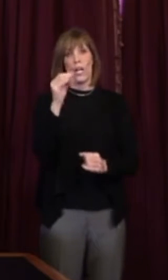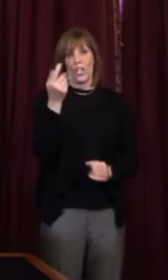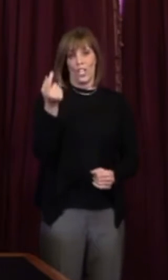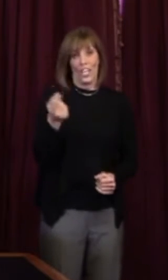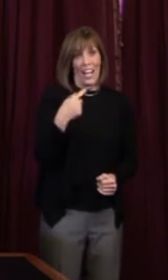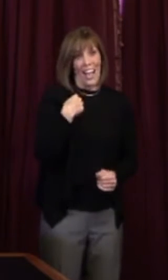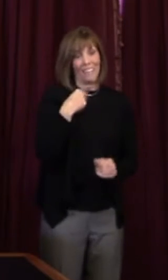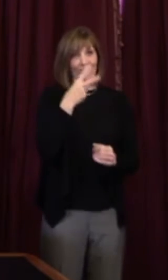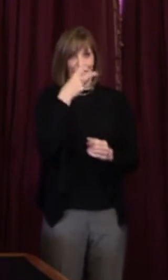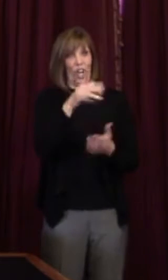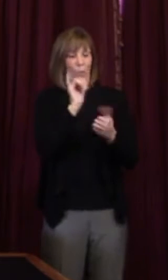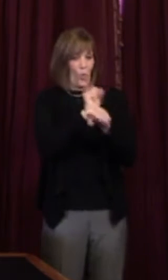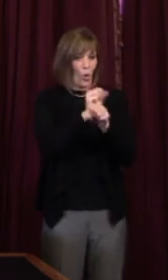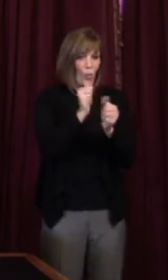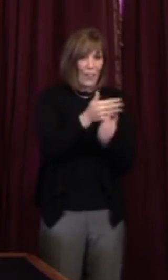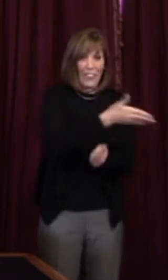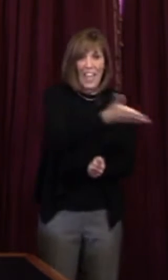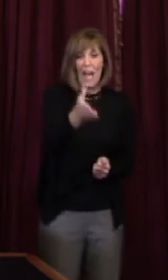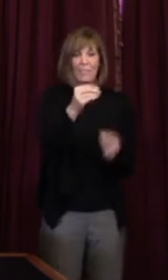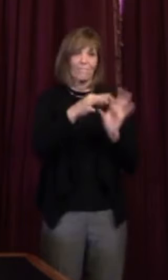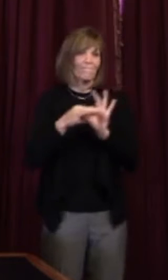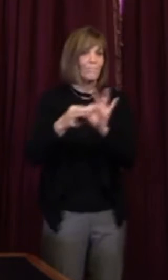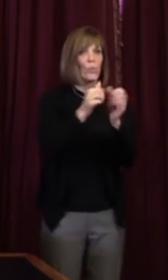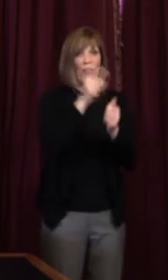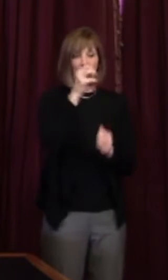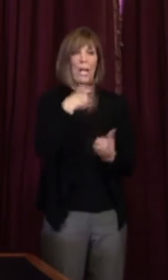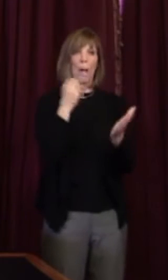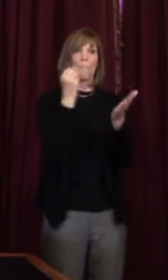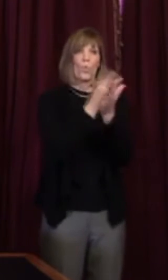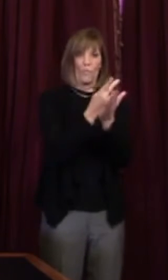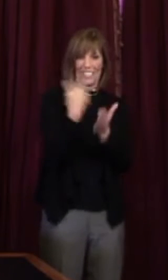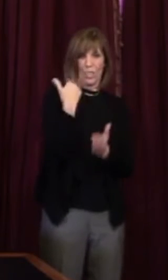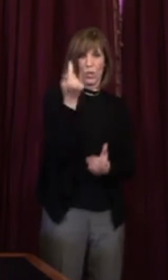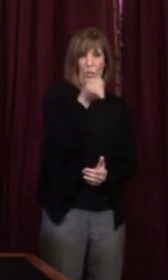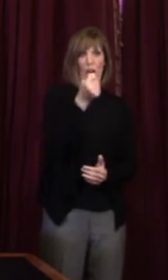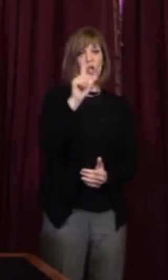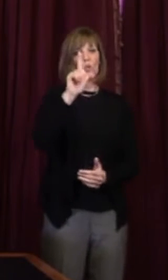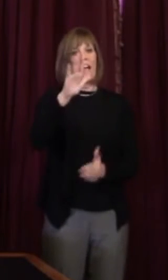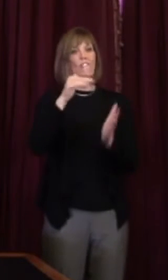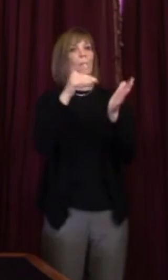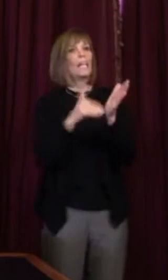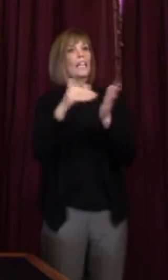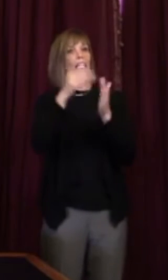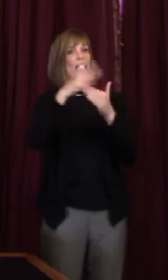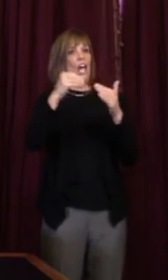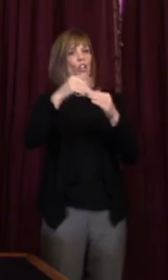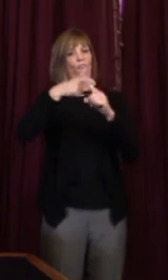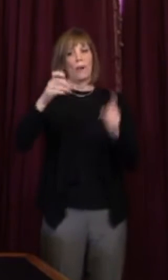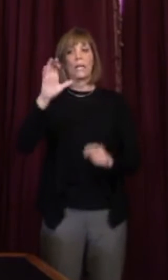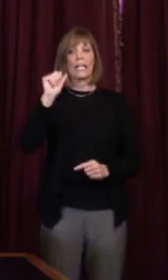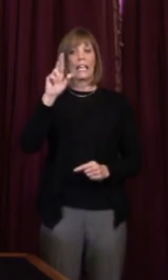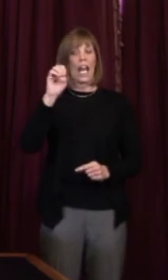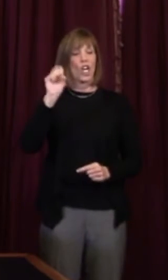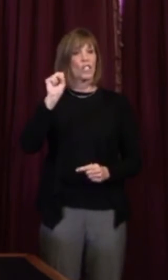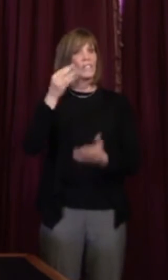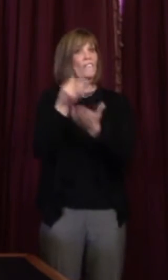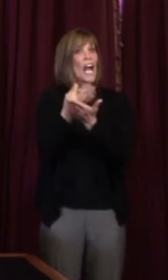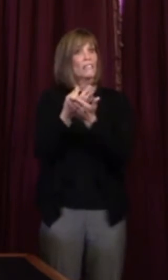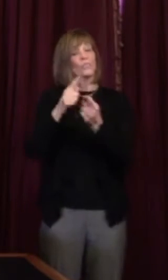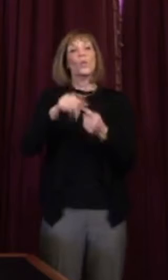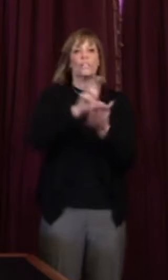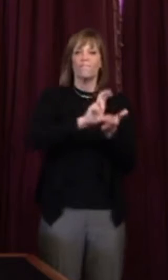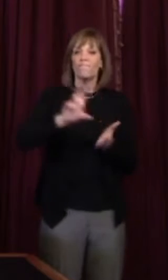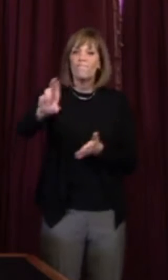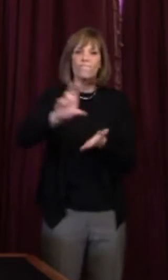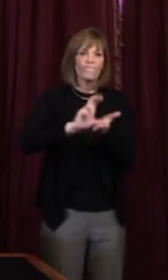working with them and in collaboration with them, I approved $25 million from CARES funding to be allocated to hospitals to